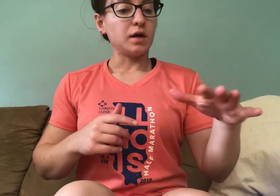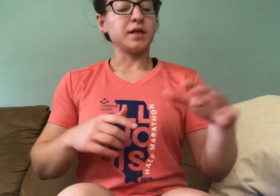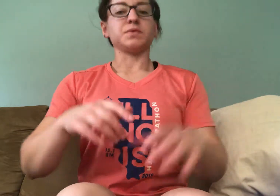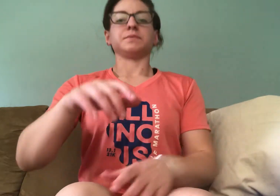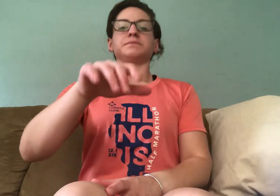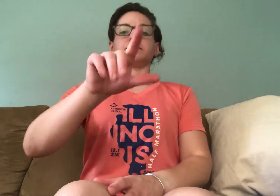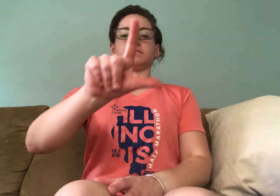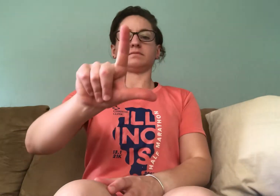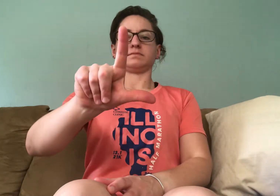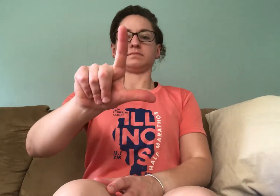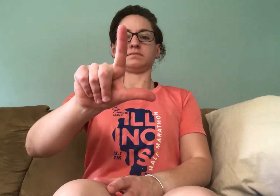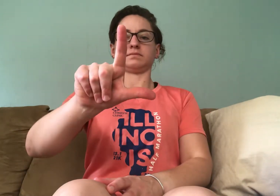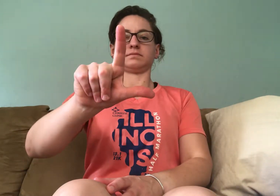Next one.